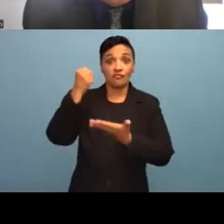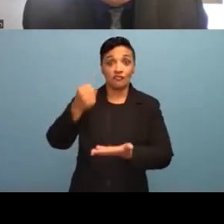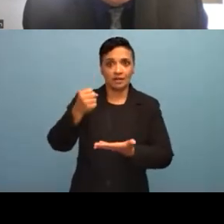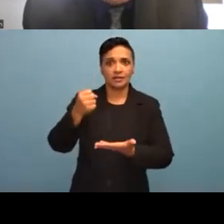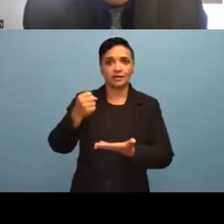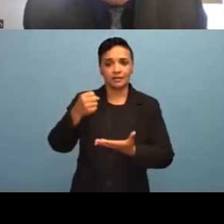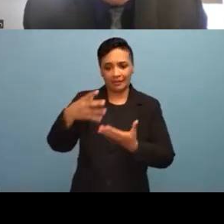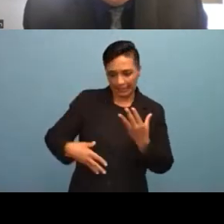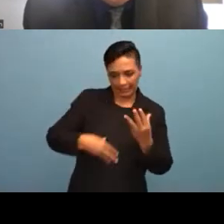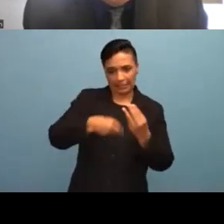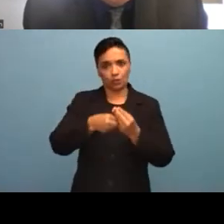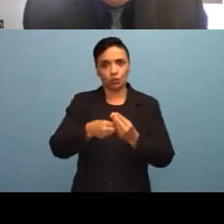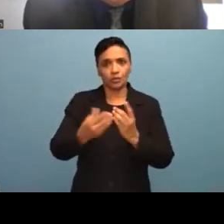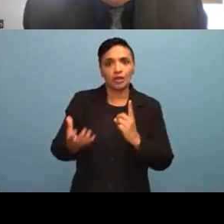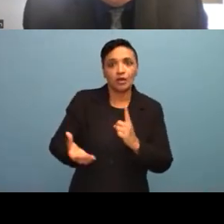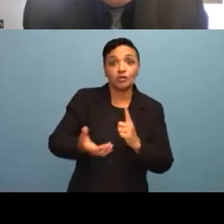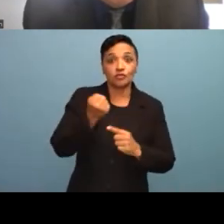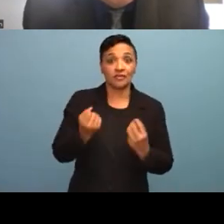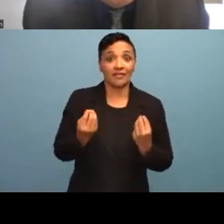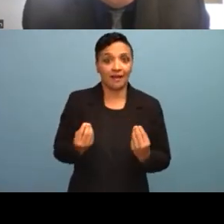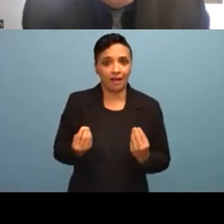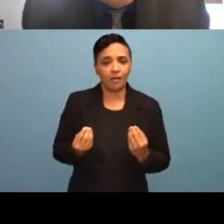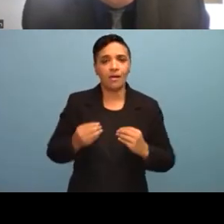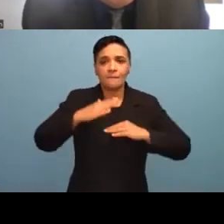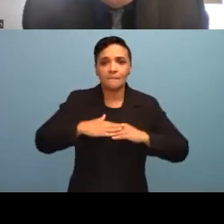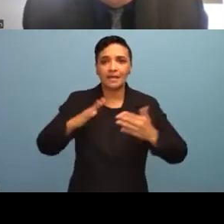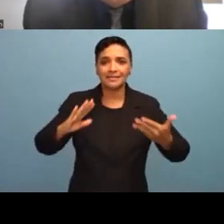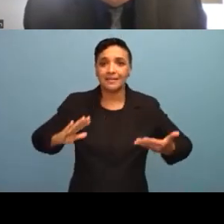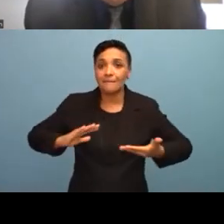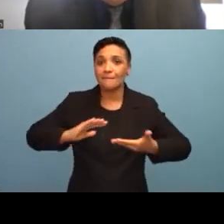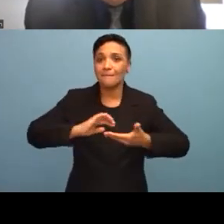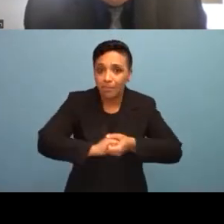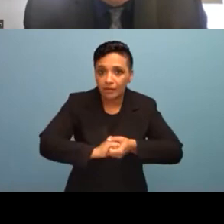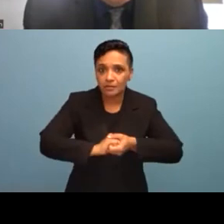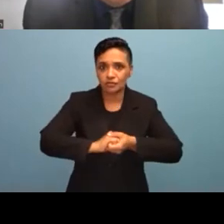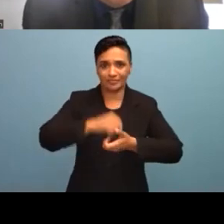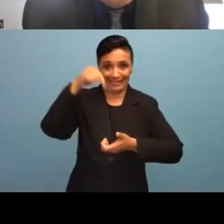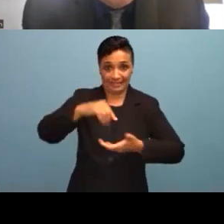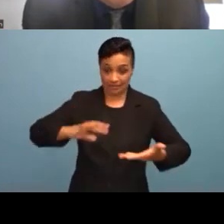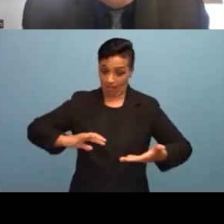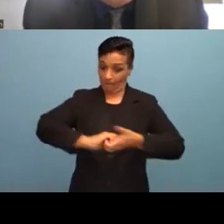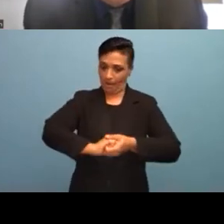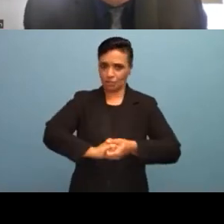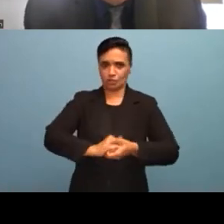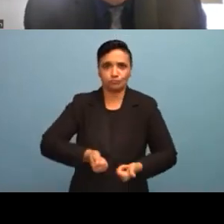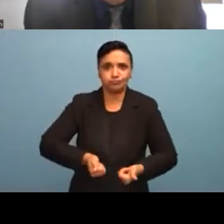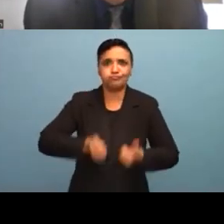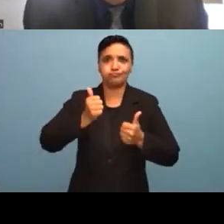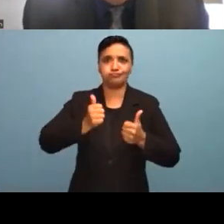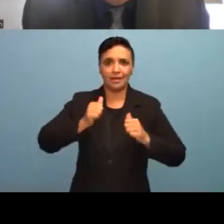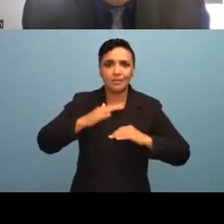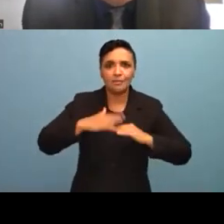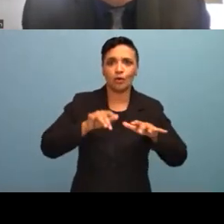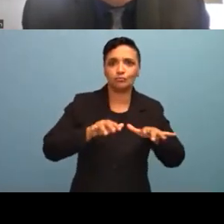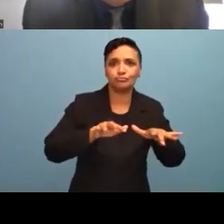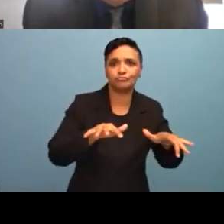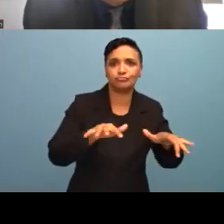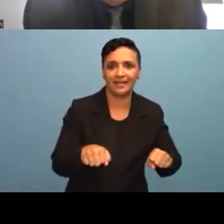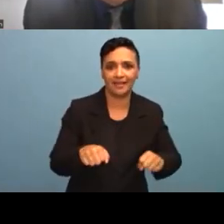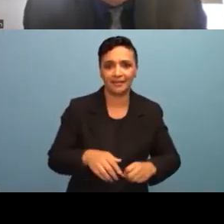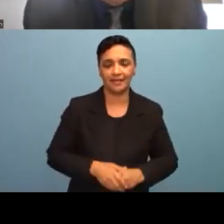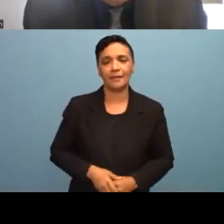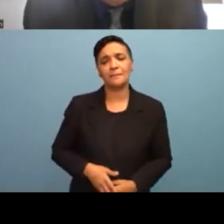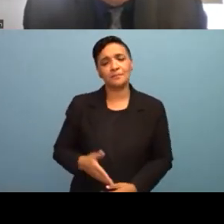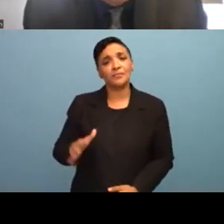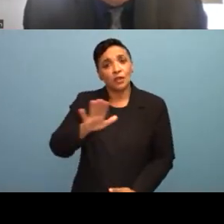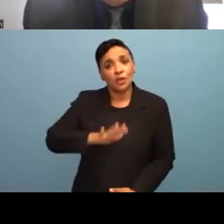achieve with leveraging partnerships better. You know, where our people in country are normally based